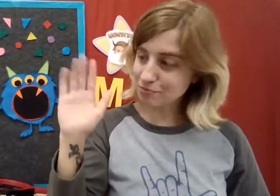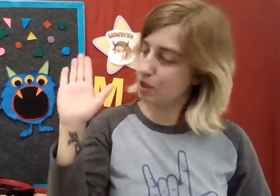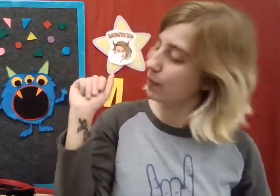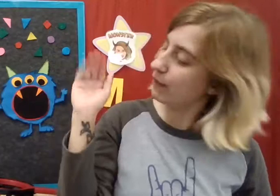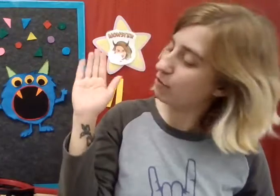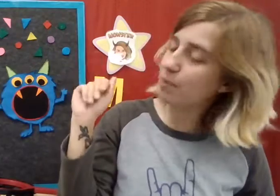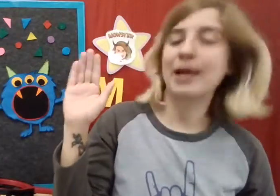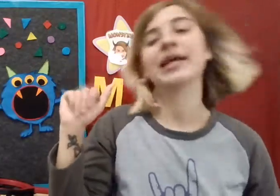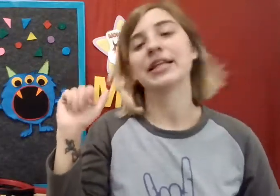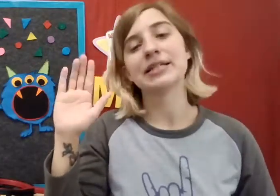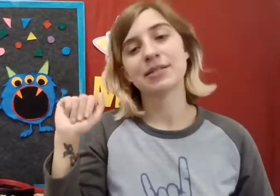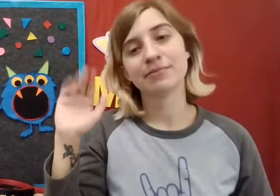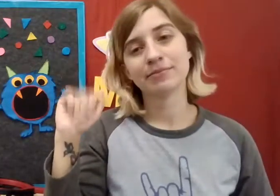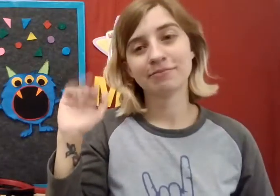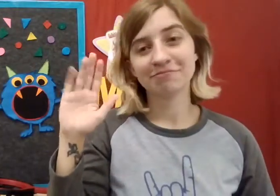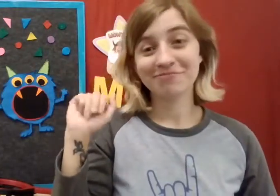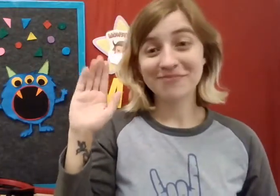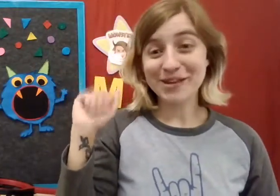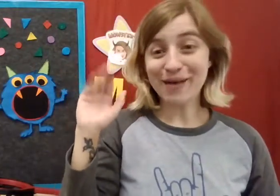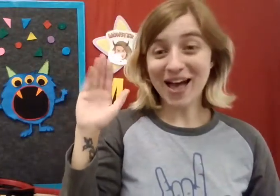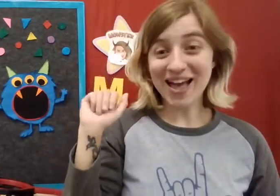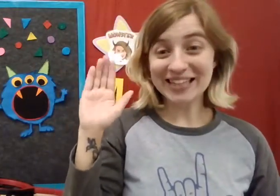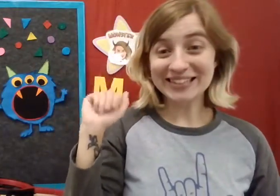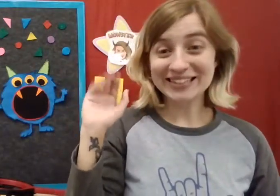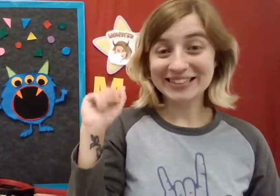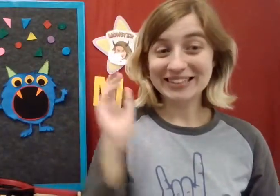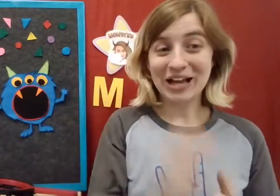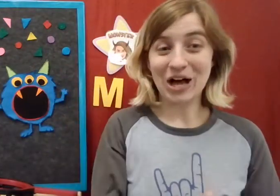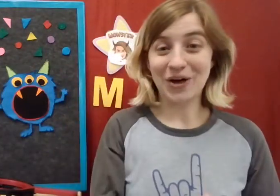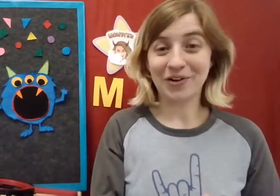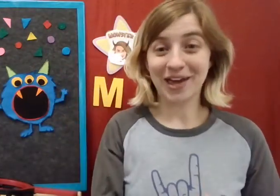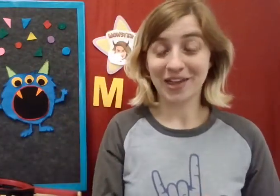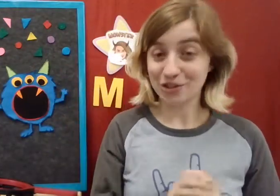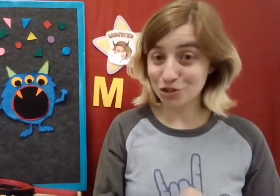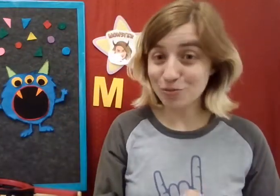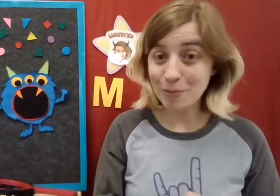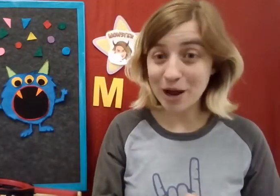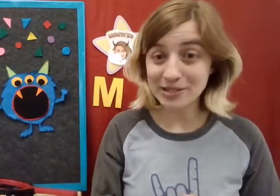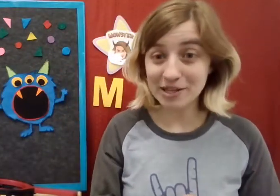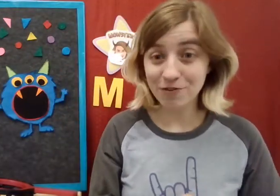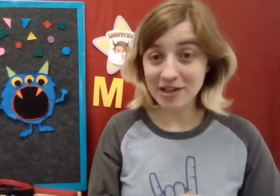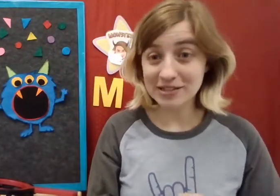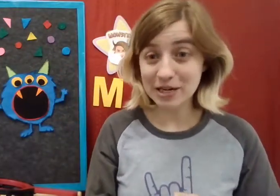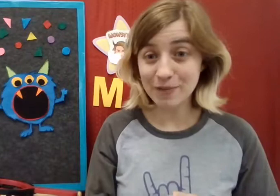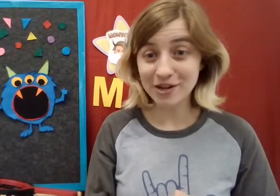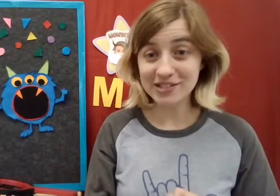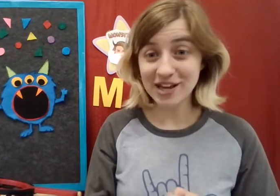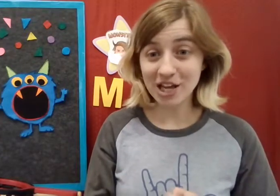We wave goodbye like this. Bye. Okay, then do you remember how to say friends in American Sign